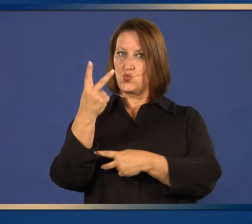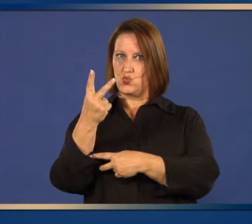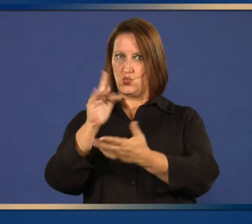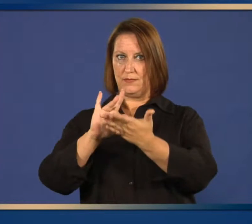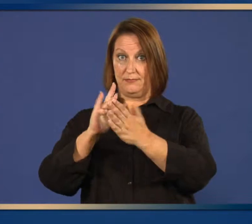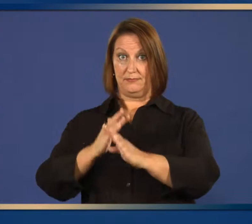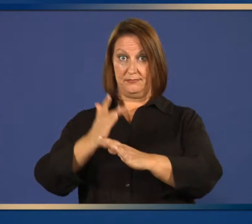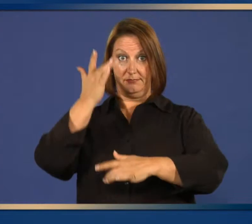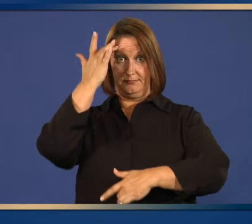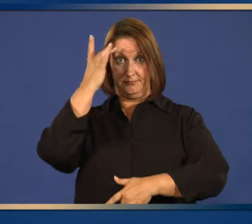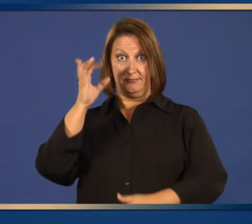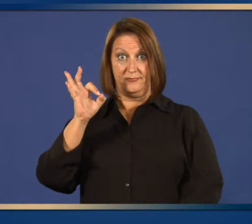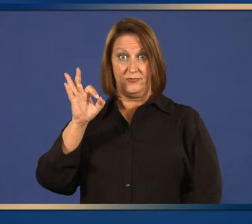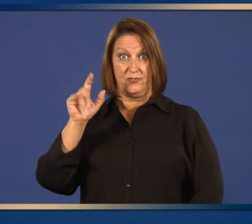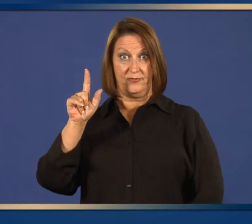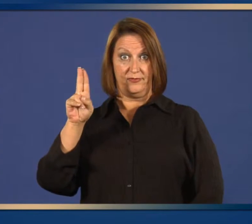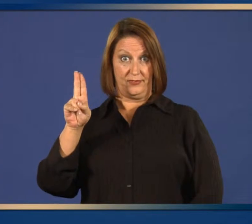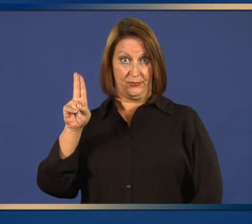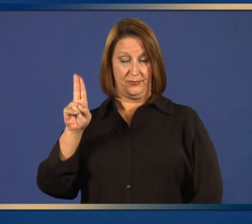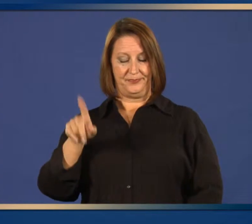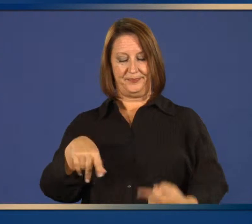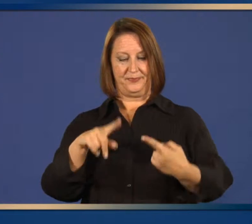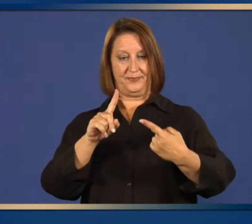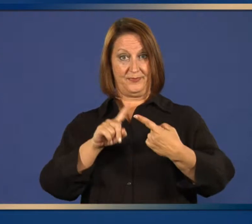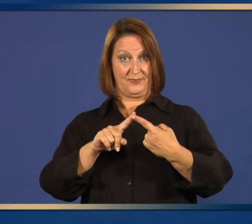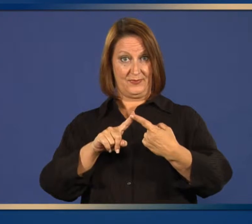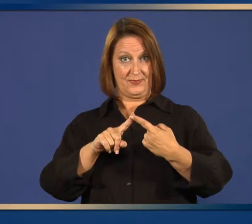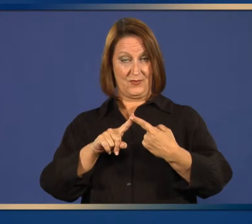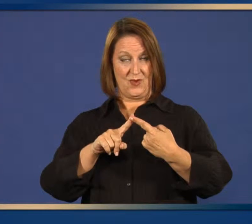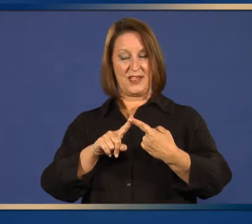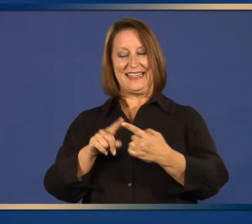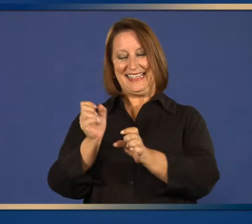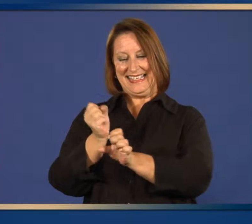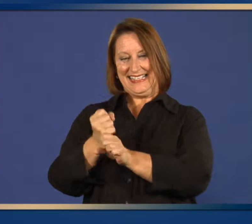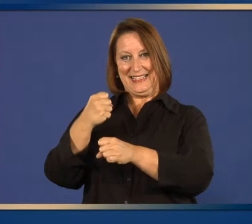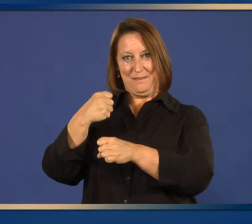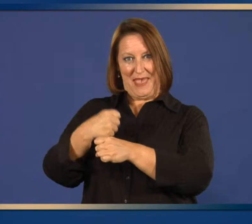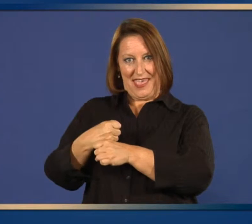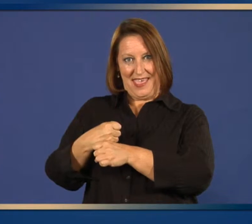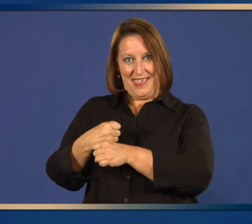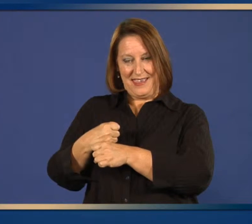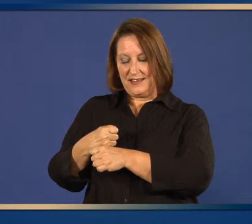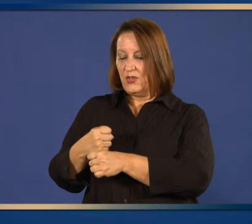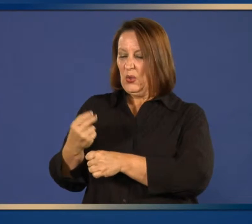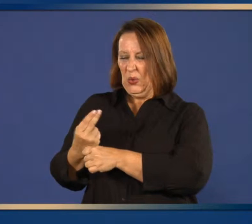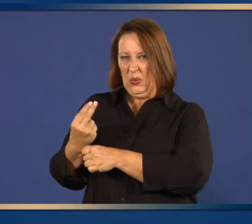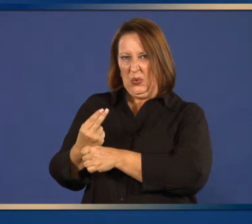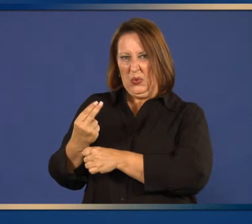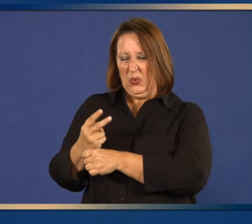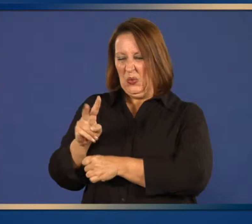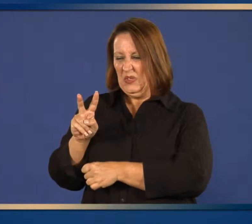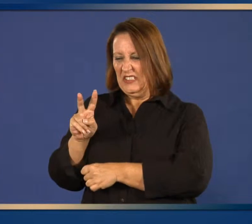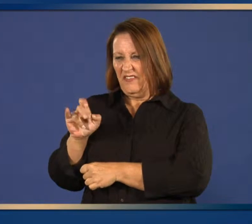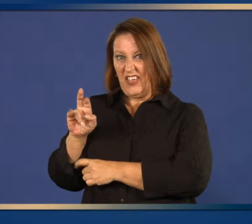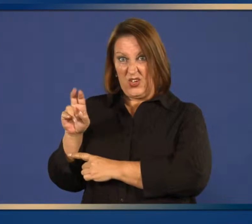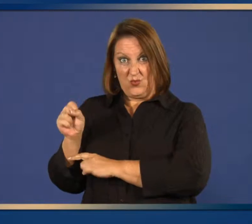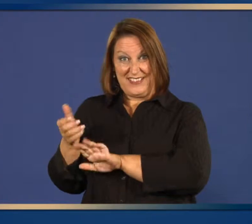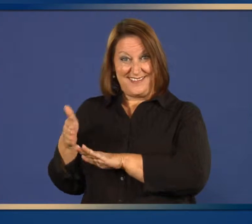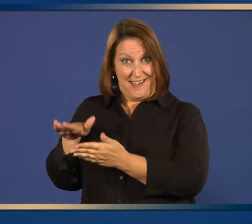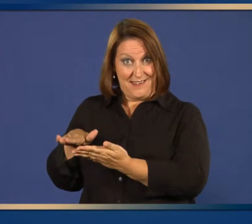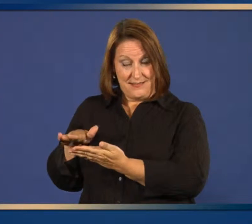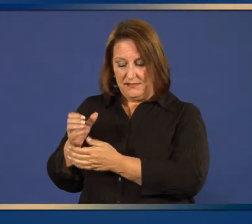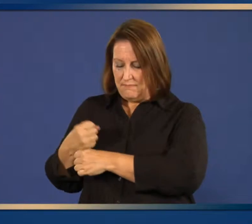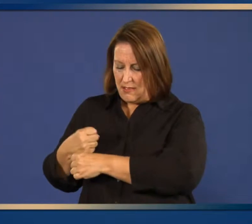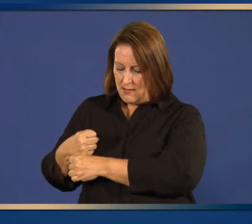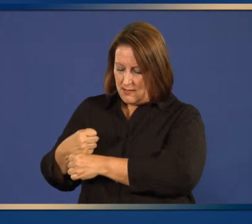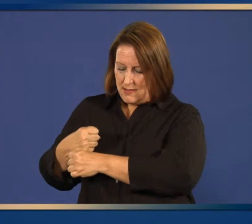There are two types of influenza vaccine. One, inactivated or killed vaccine,